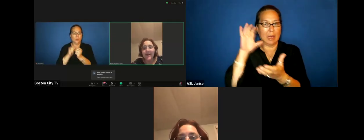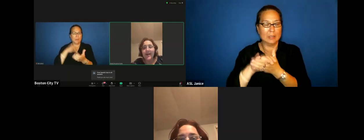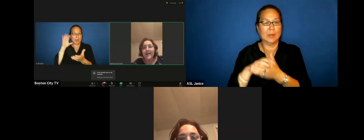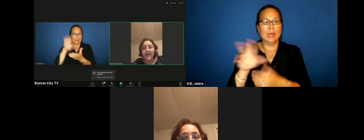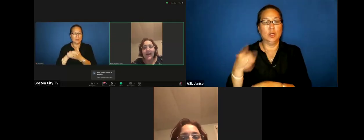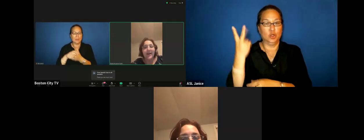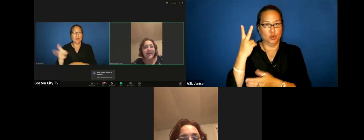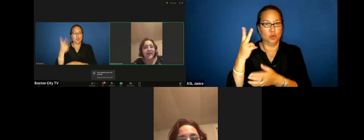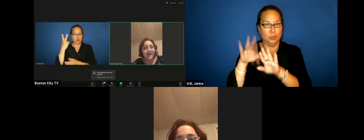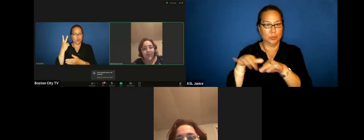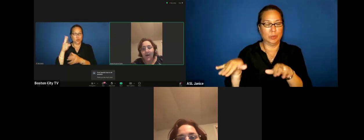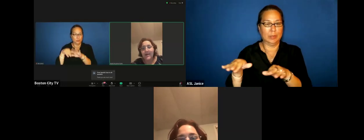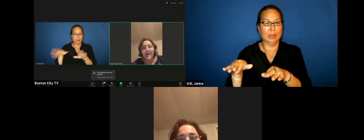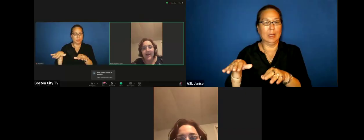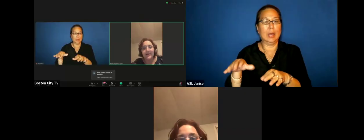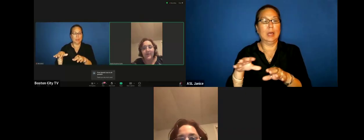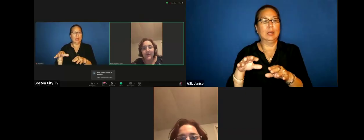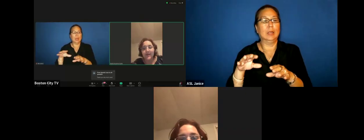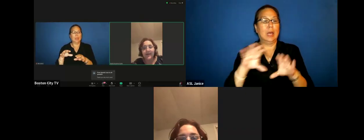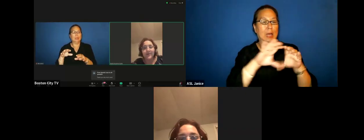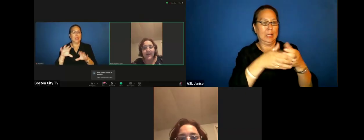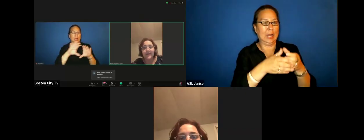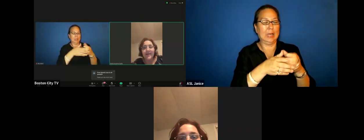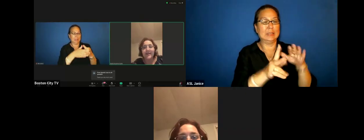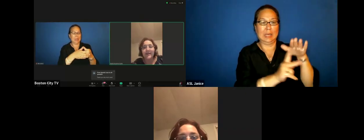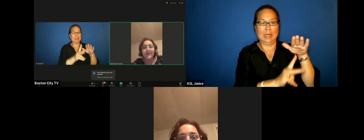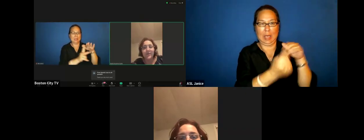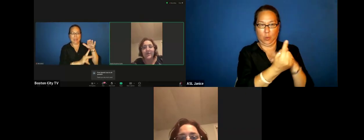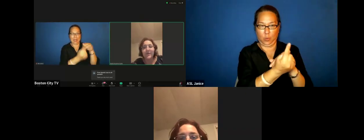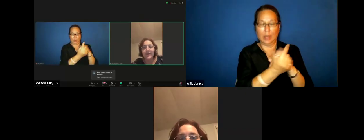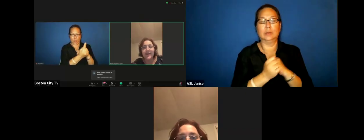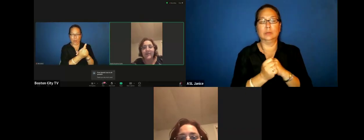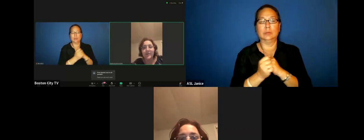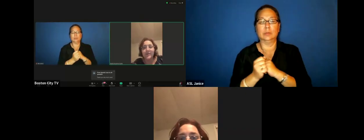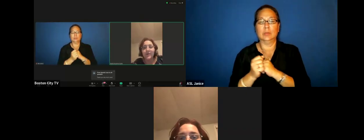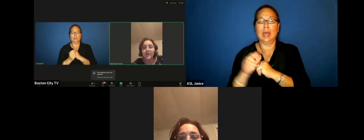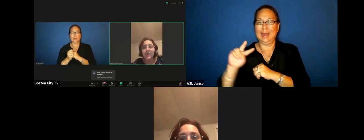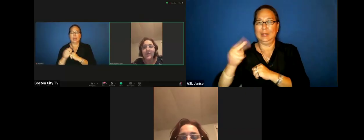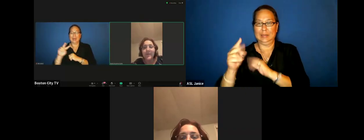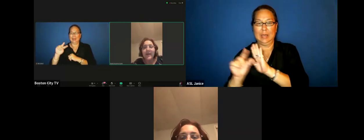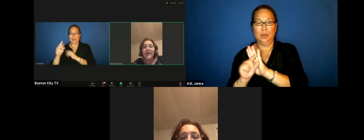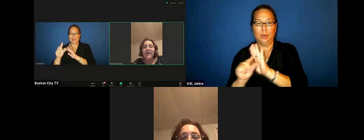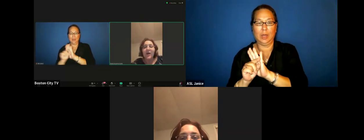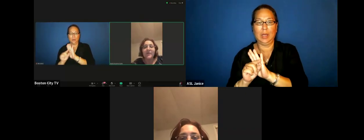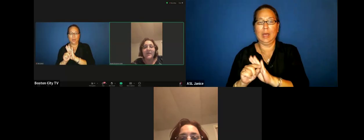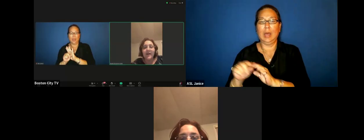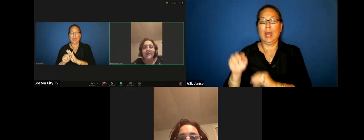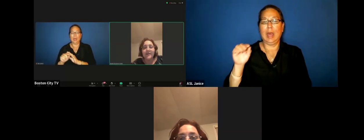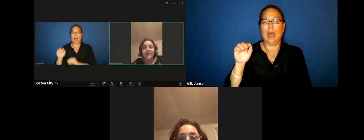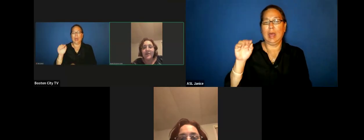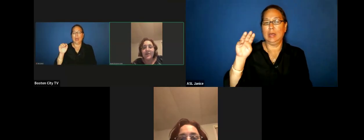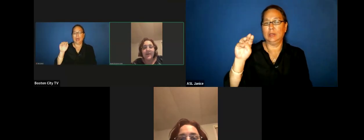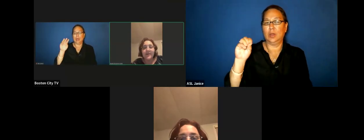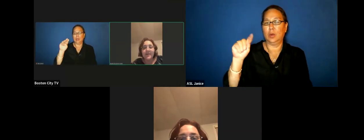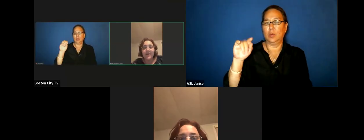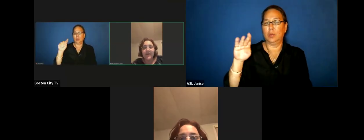classes K1 and second grade, attending the wonderful Alighieri Montessori School. Over the last